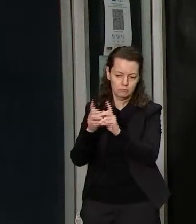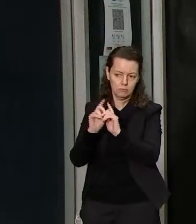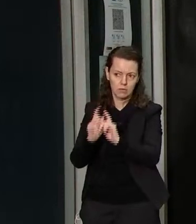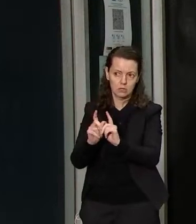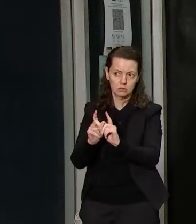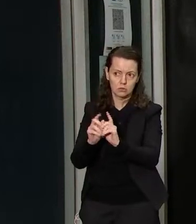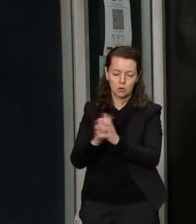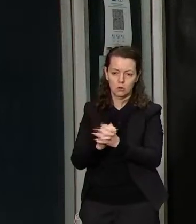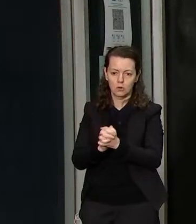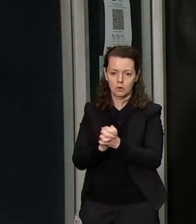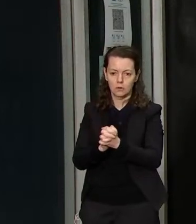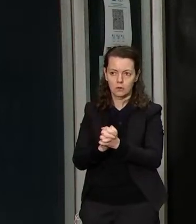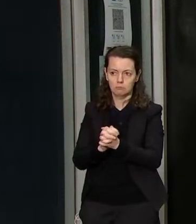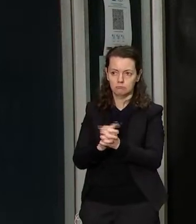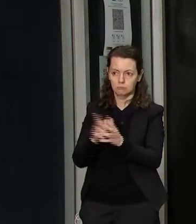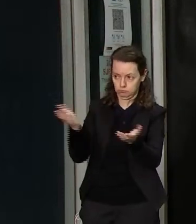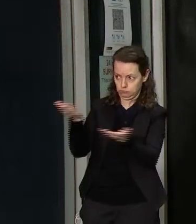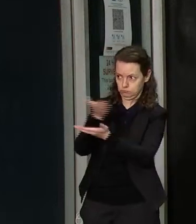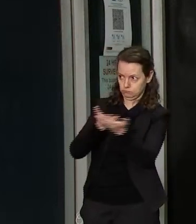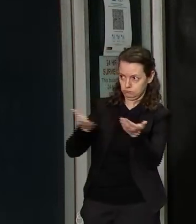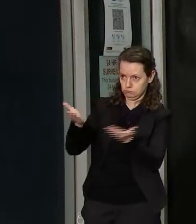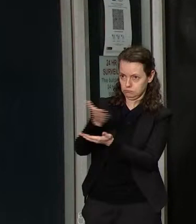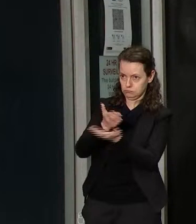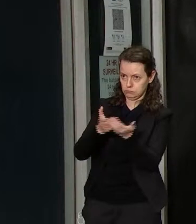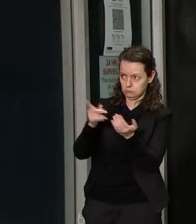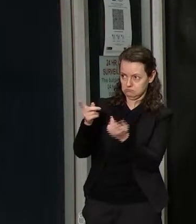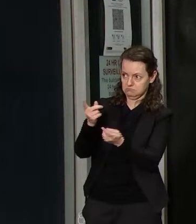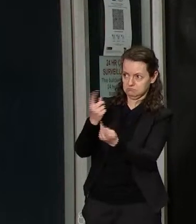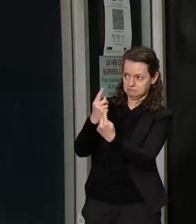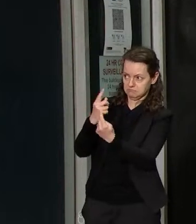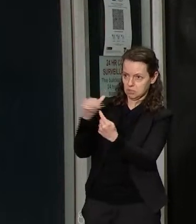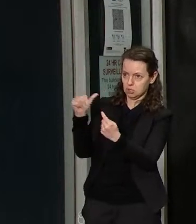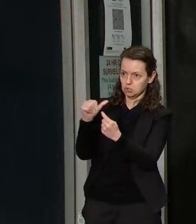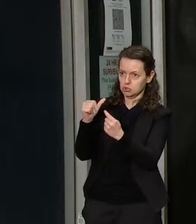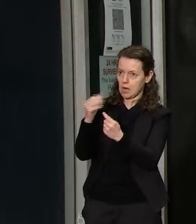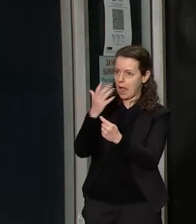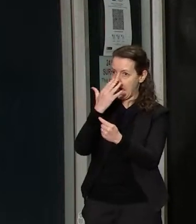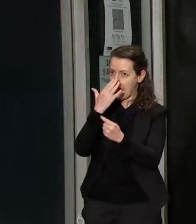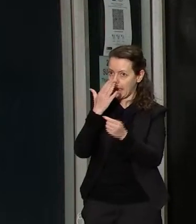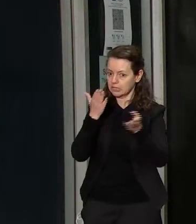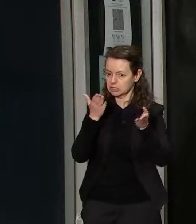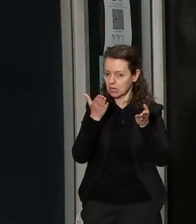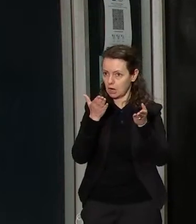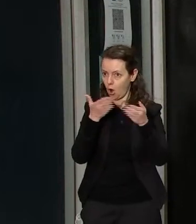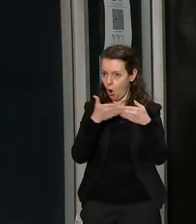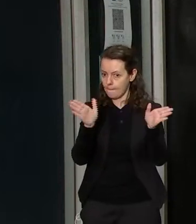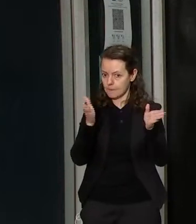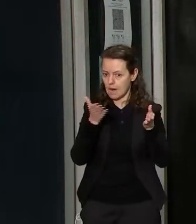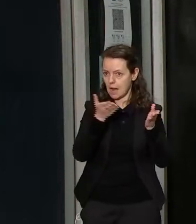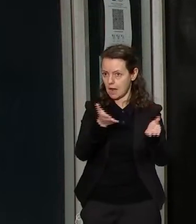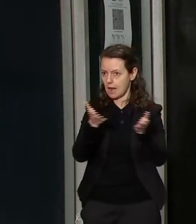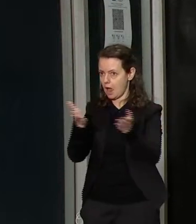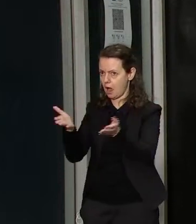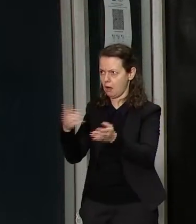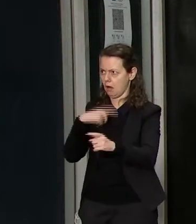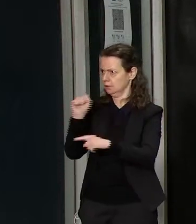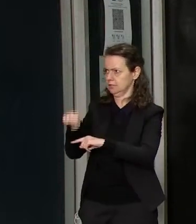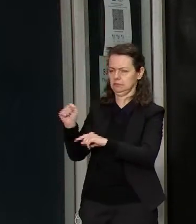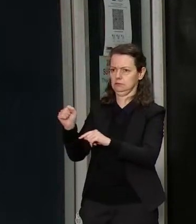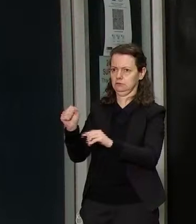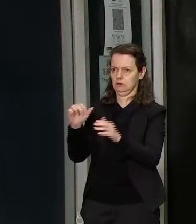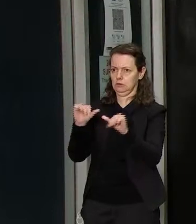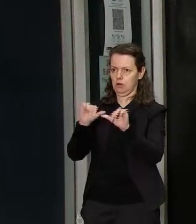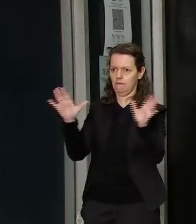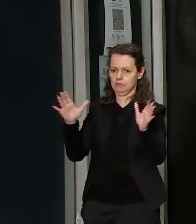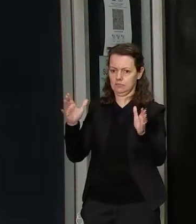You know, if their advice is that there should be a shift in age groups and specific vaccines, I'd support it. They are